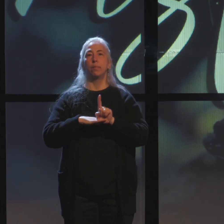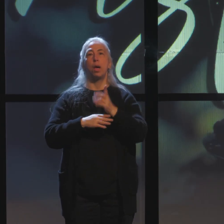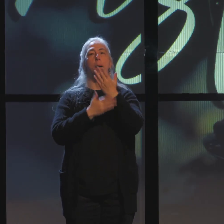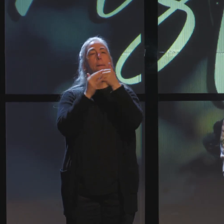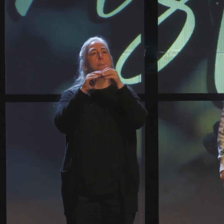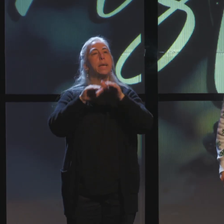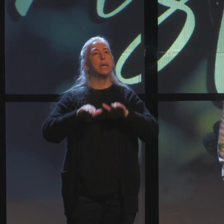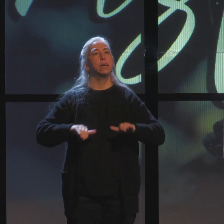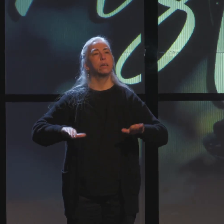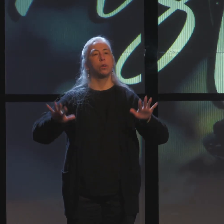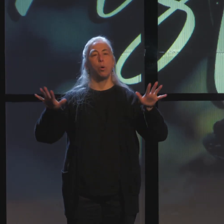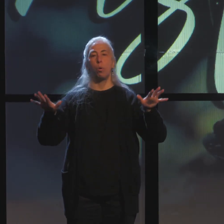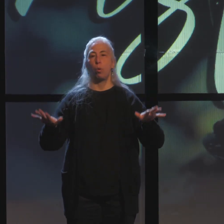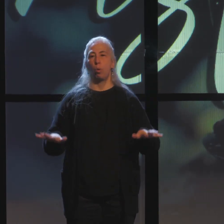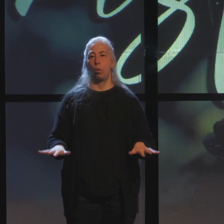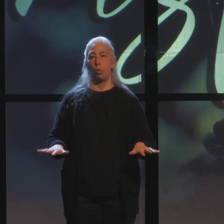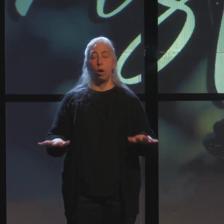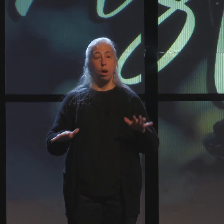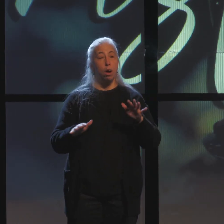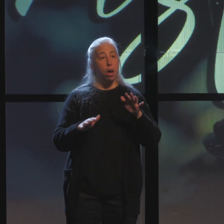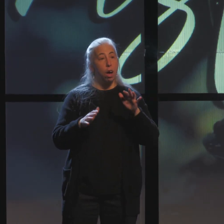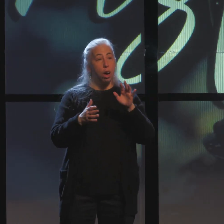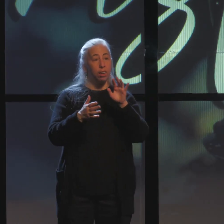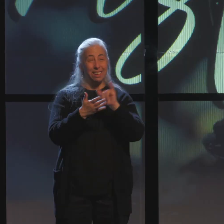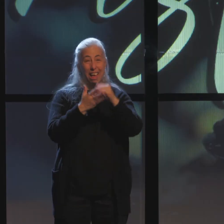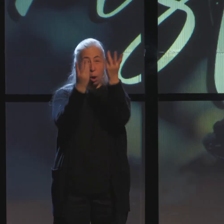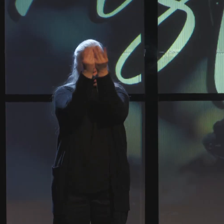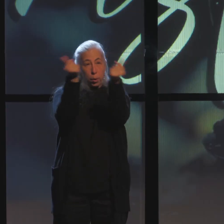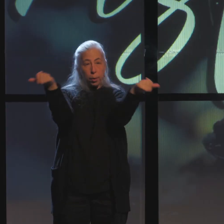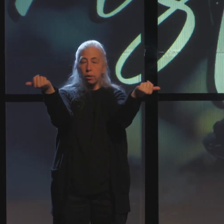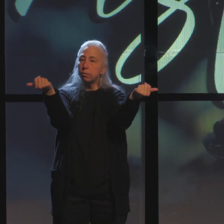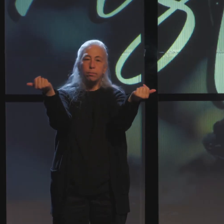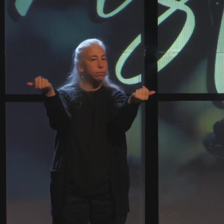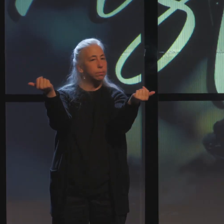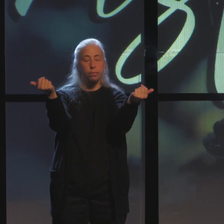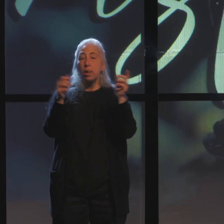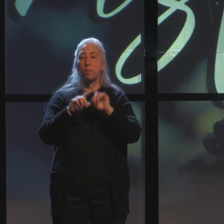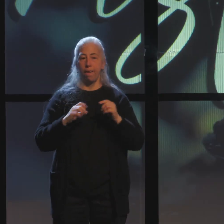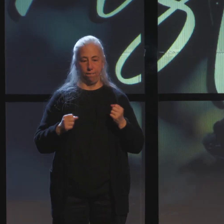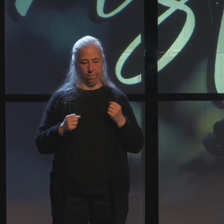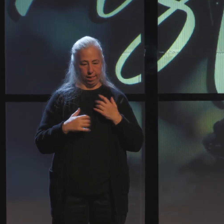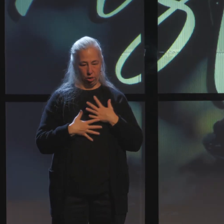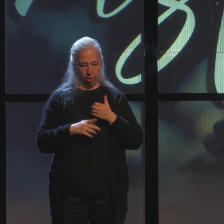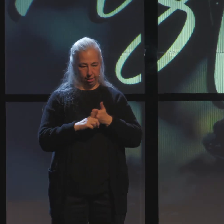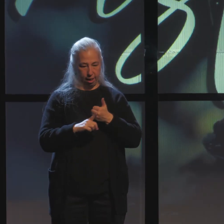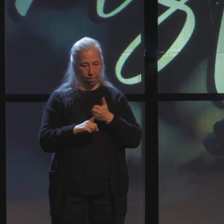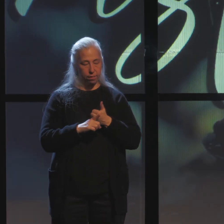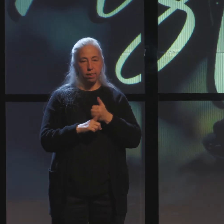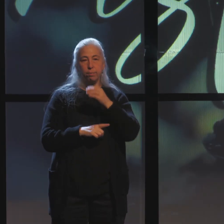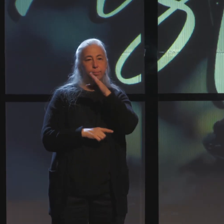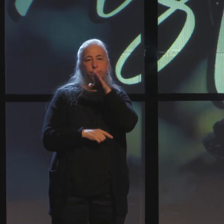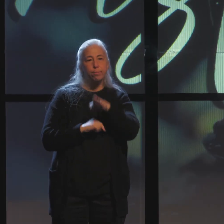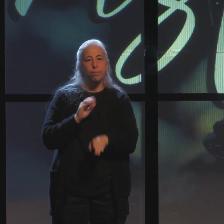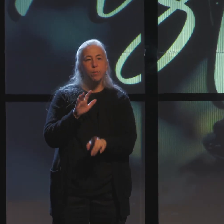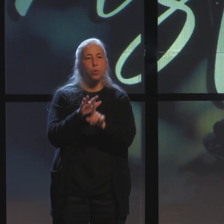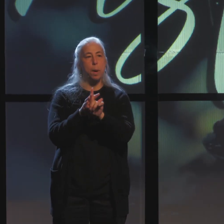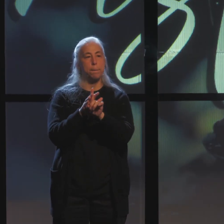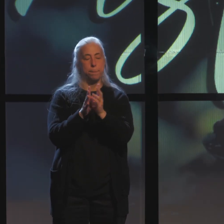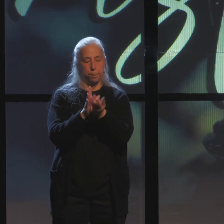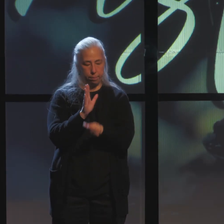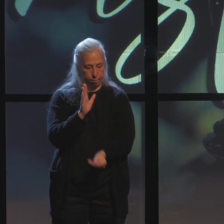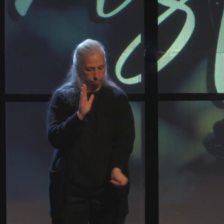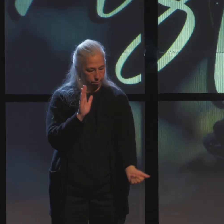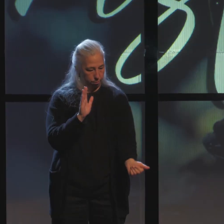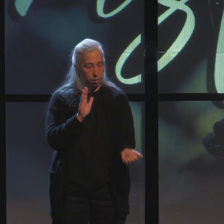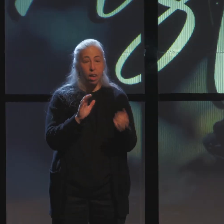did the storm instantly disappear? Of course not. But fear no longer holds that final word in it. Takes a little while